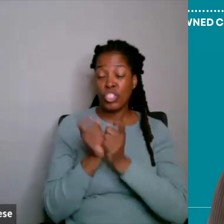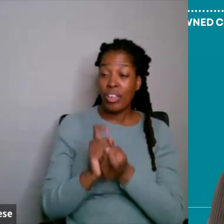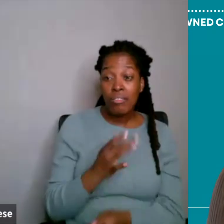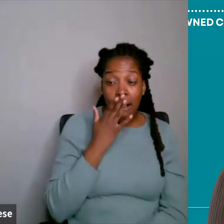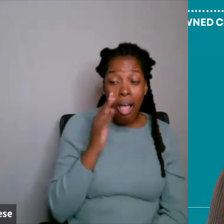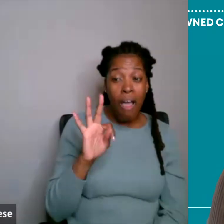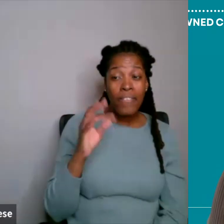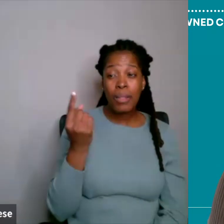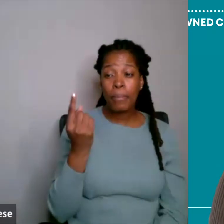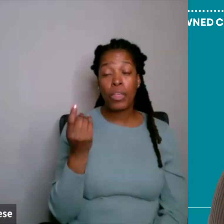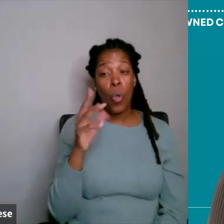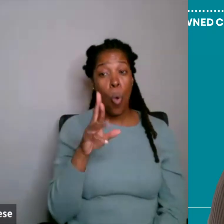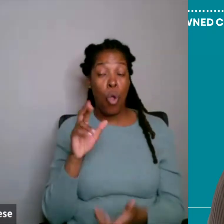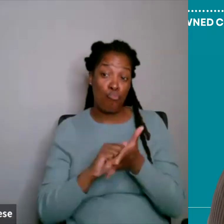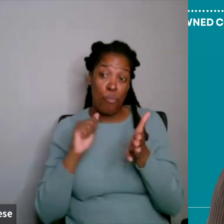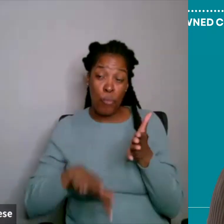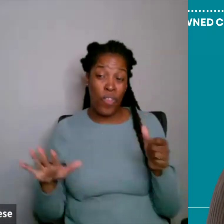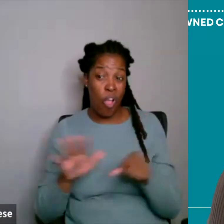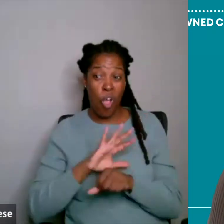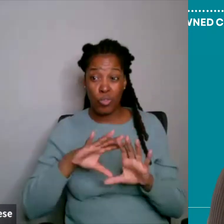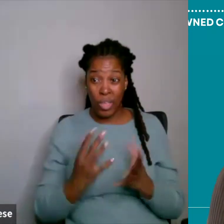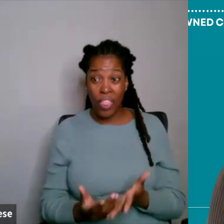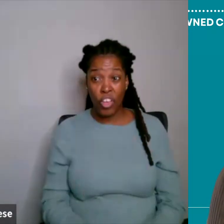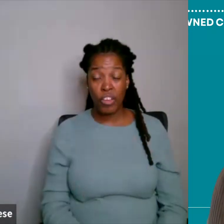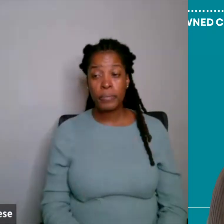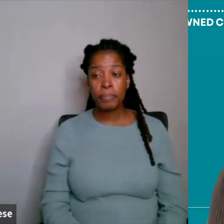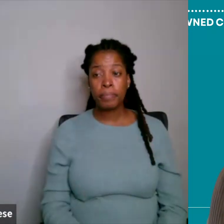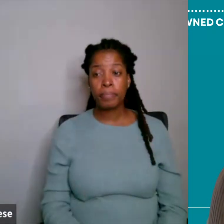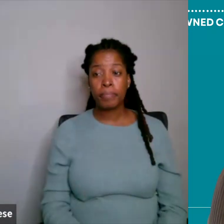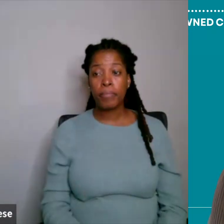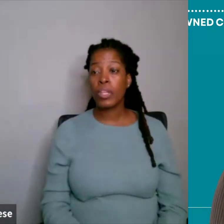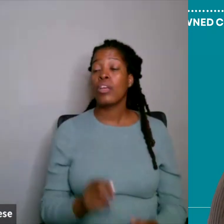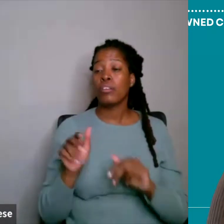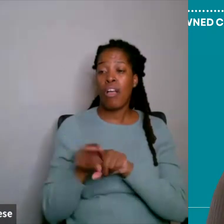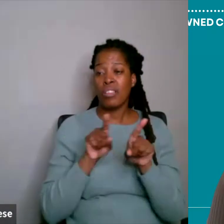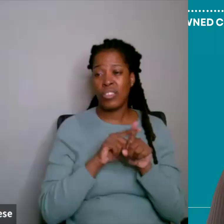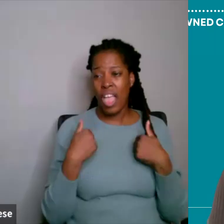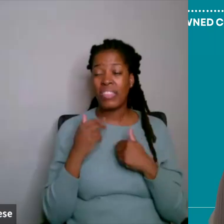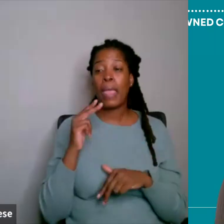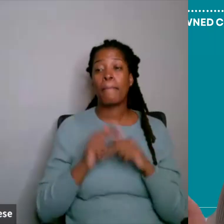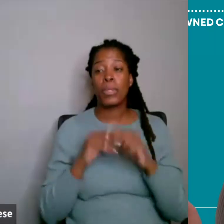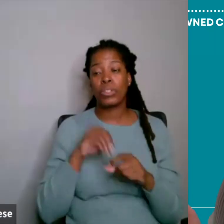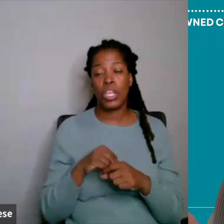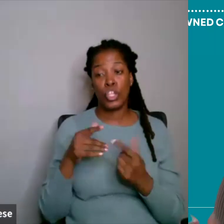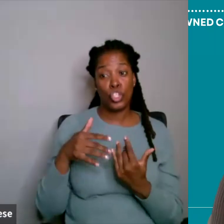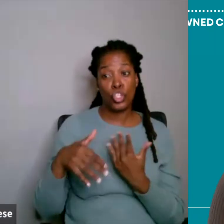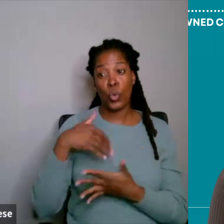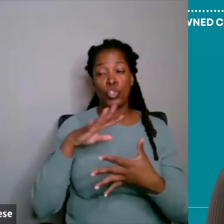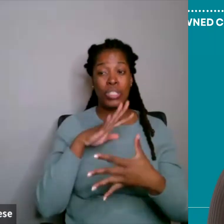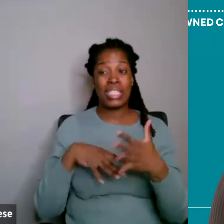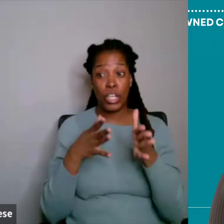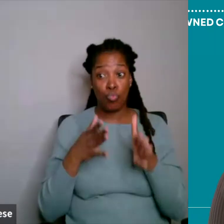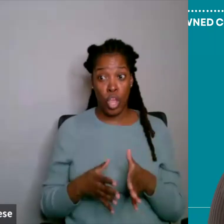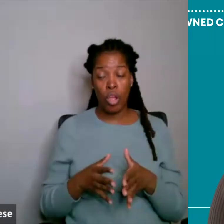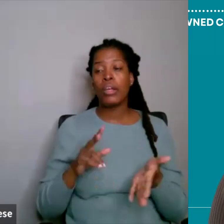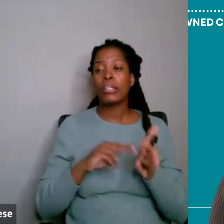or remove it altogether. There's also the built-in social scheduler, which allows you to directly schedule your social